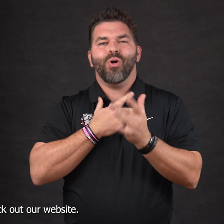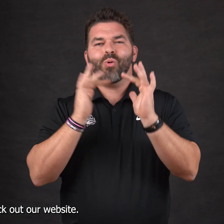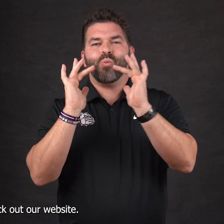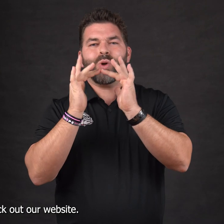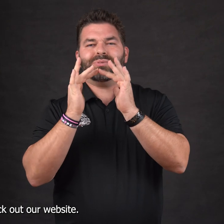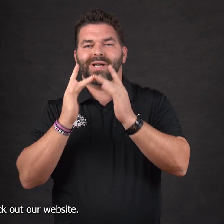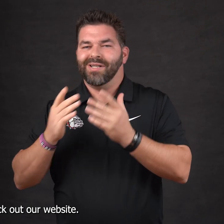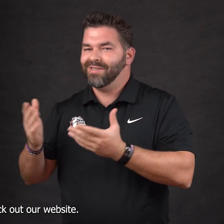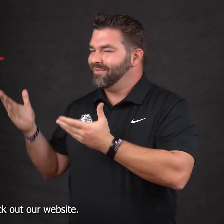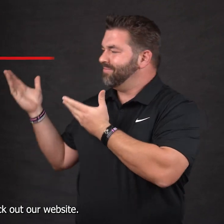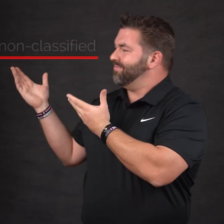out our website,